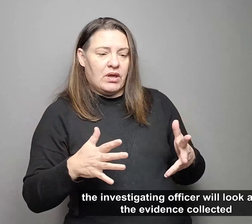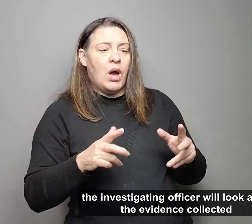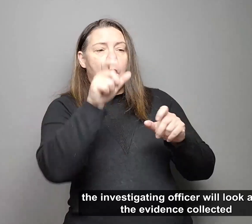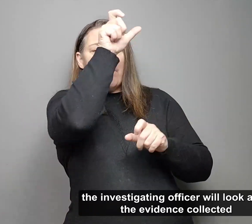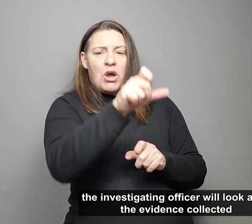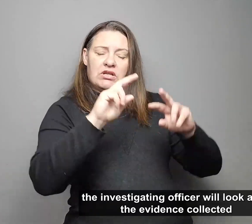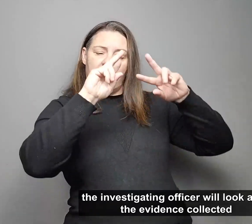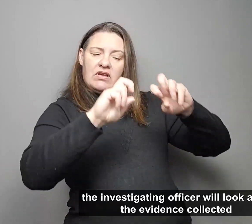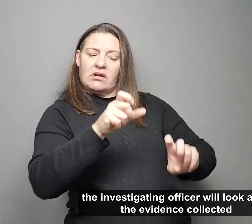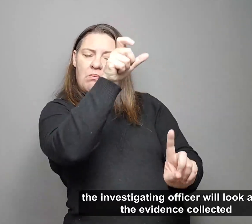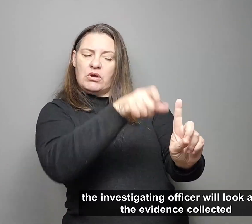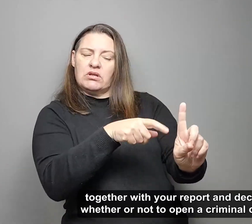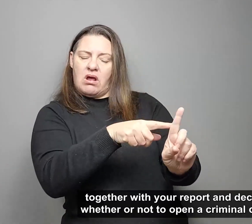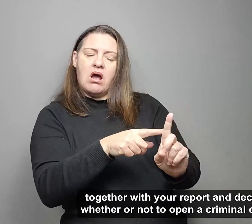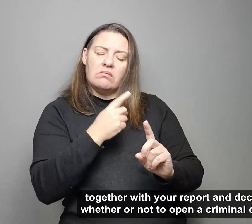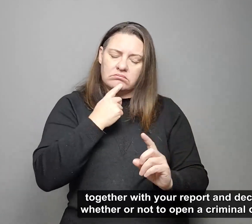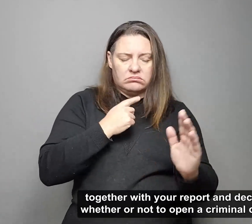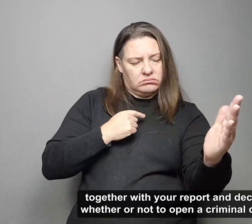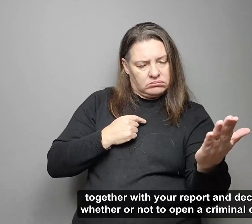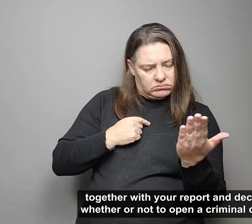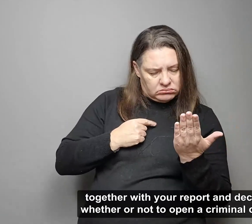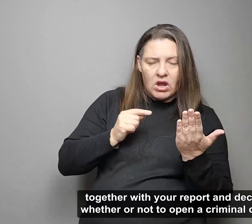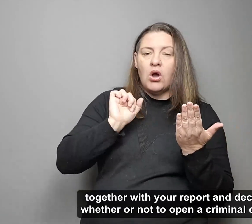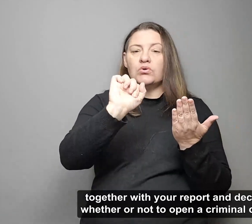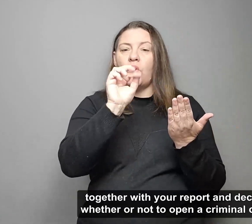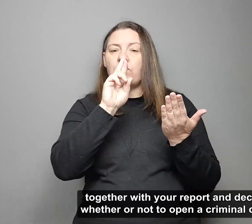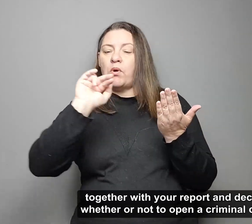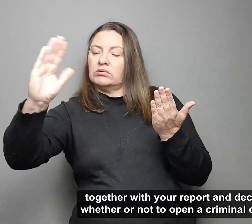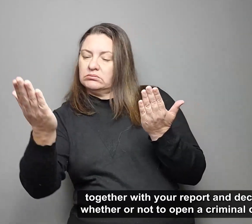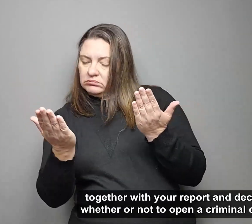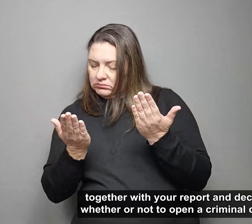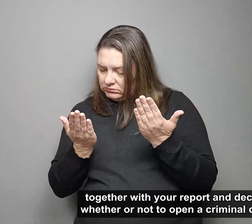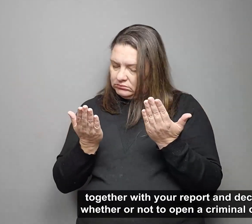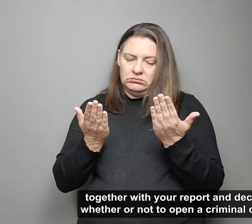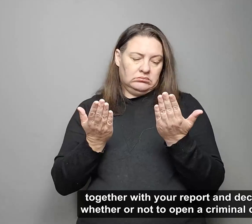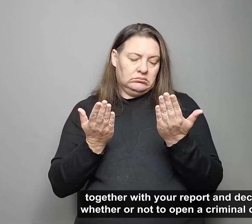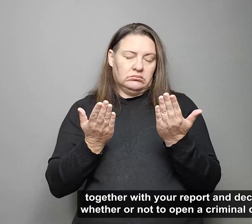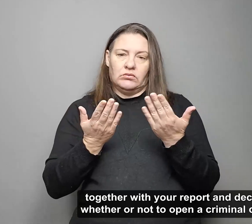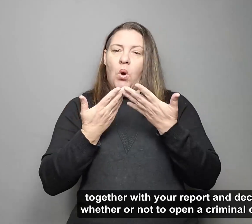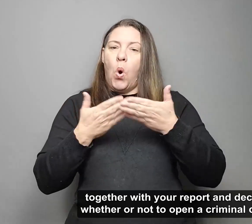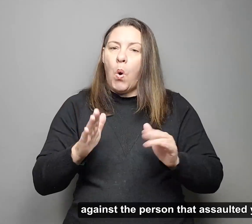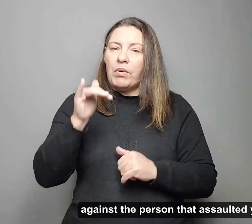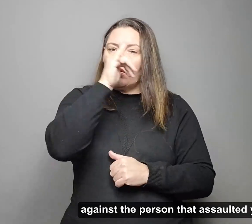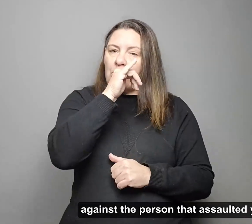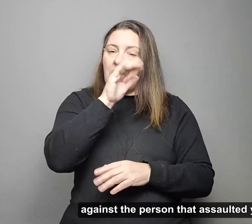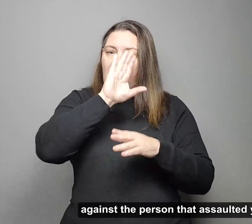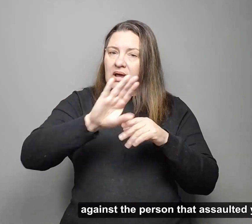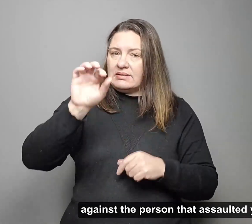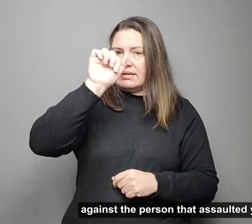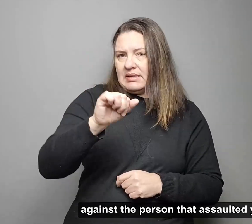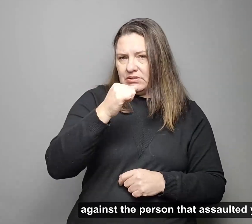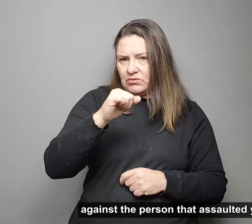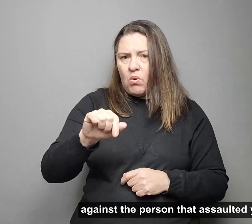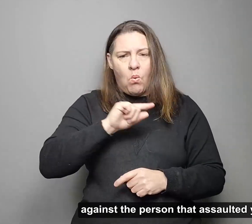look at all the evidence collected together with your report and decide whether or not to open a criminal case against the person